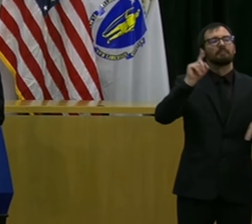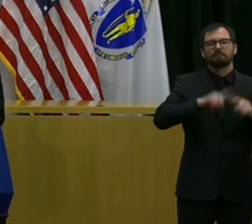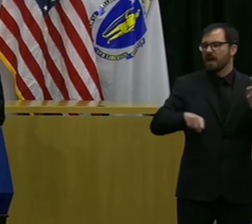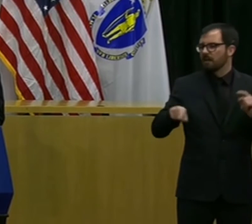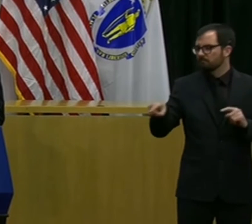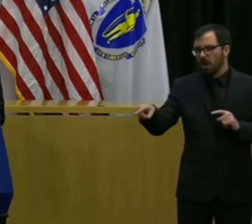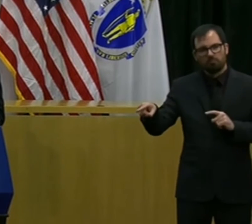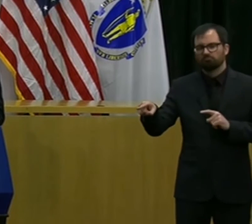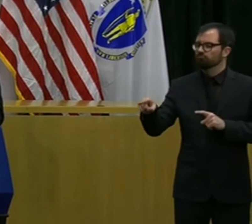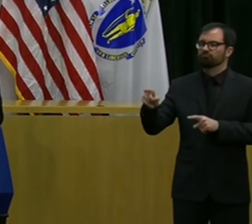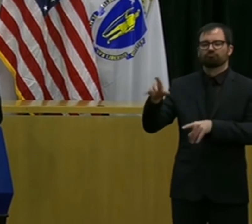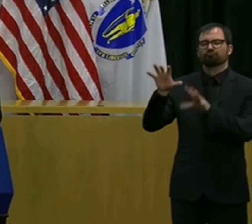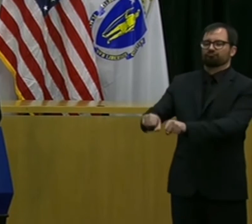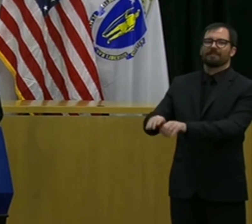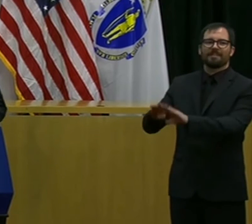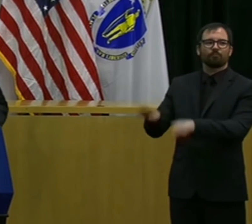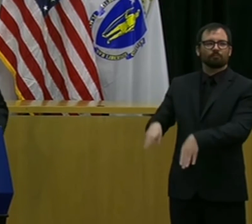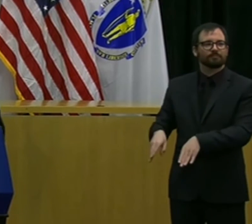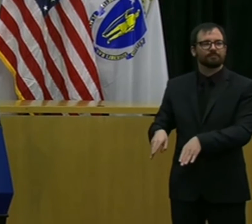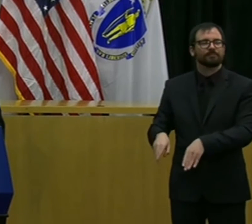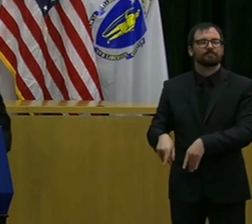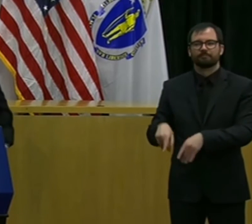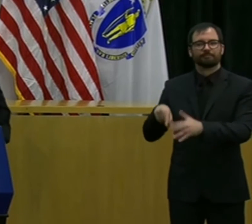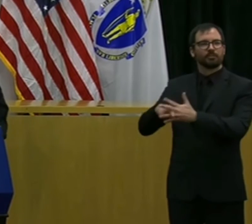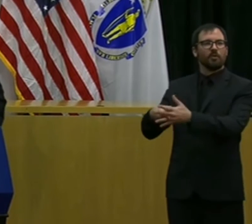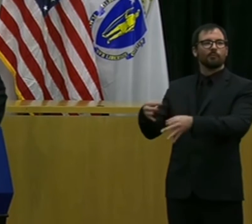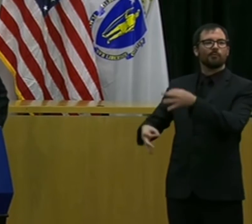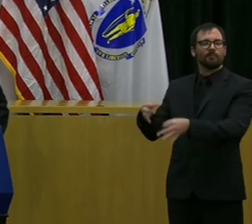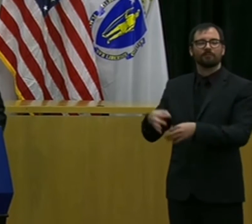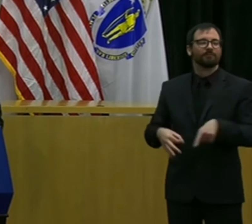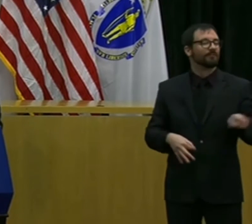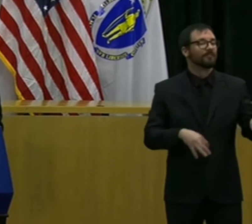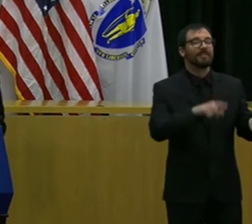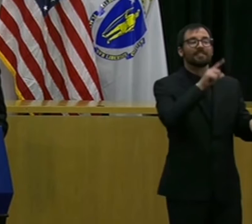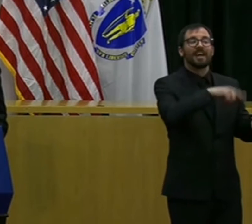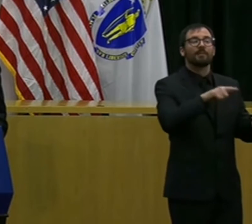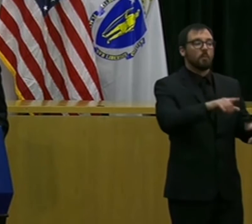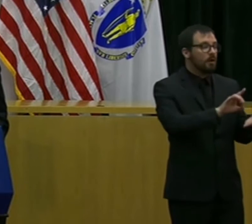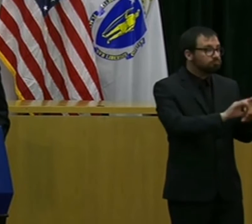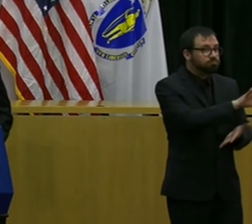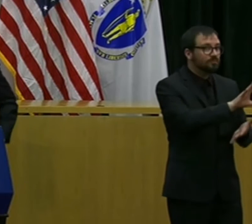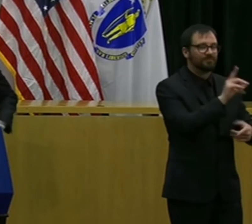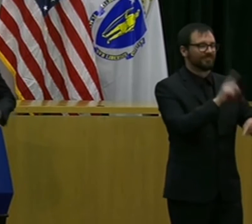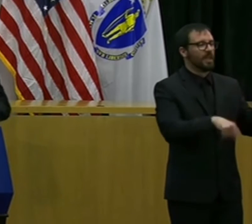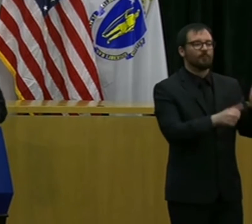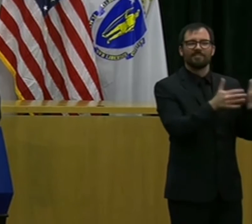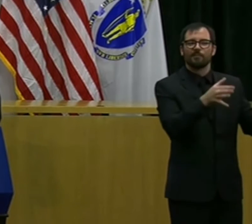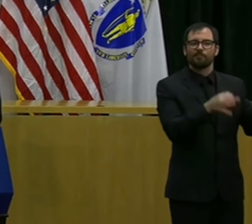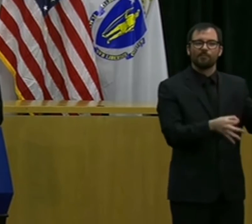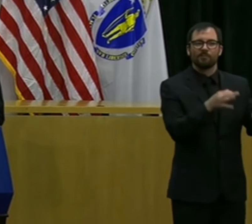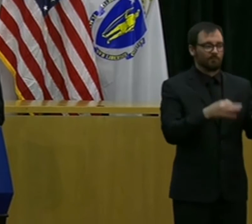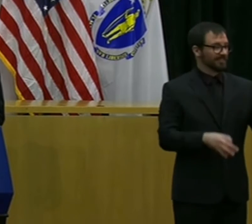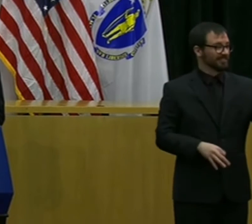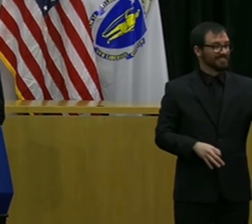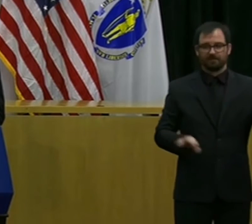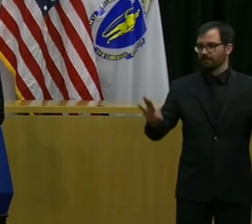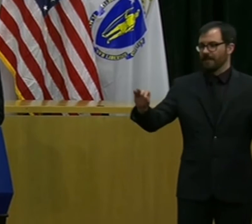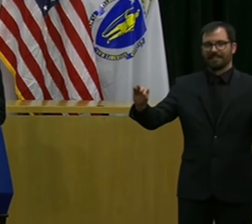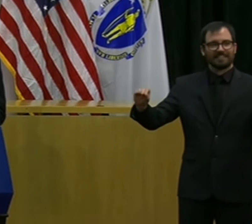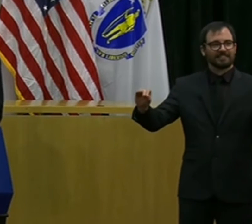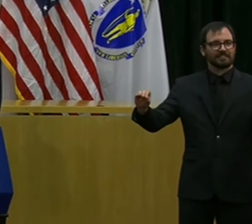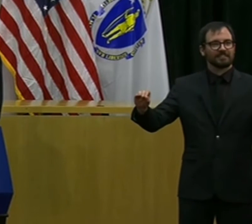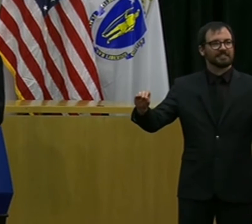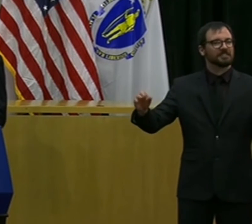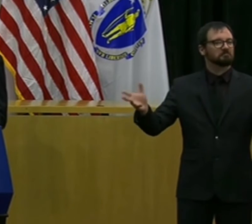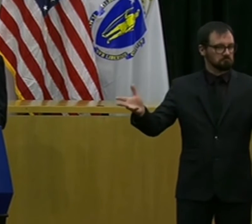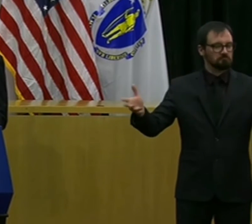until the sort of middle of April. I think it's around the 21st of April that they've talked about To revisiting what cure, might but happen. at the same But